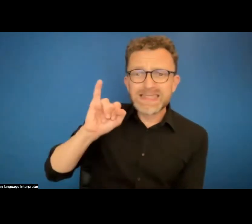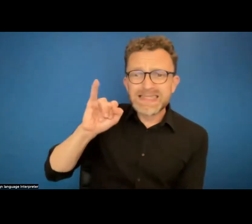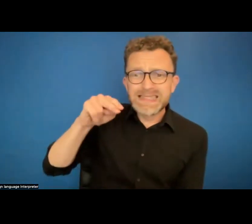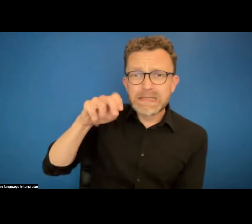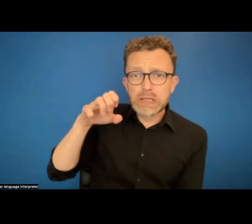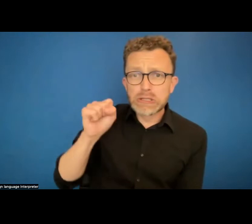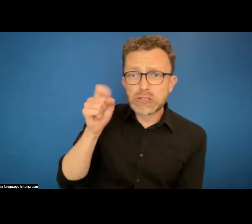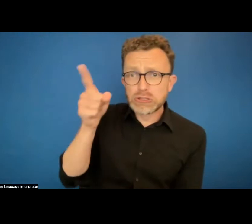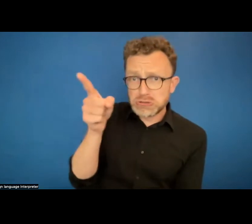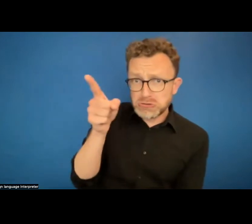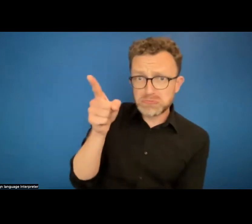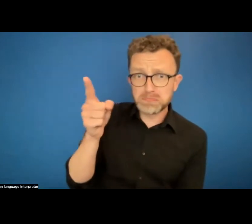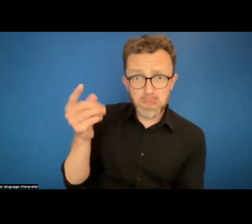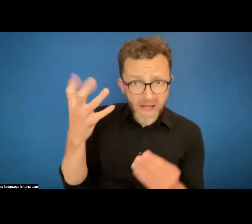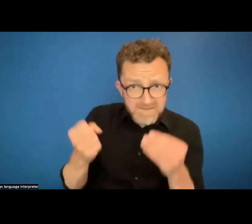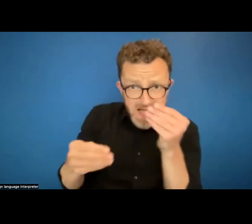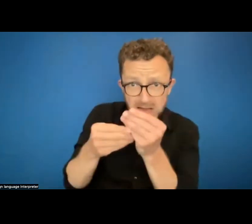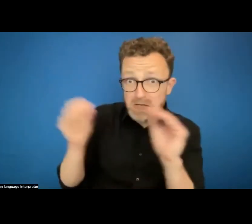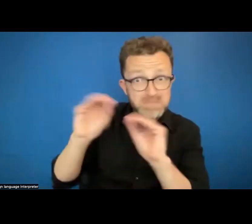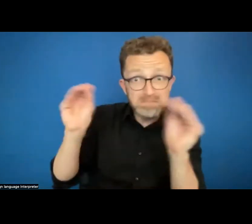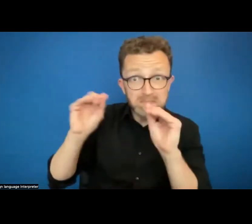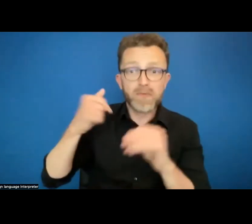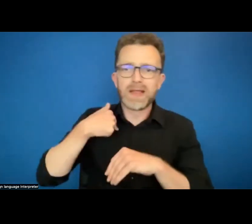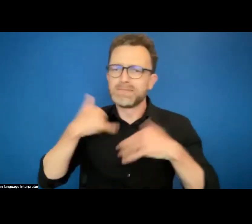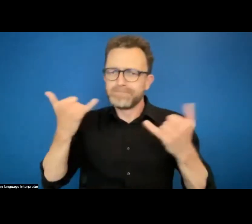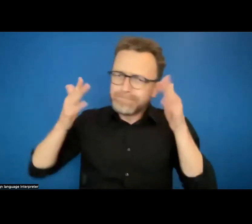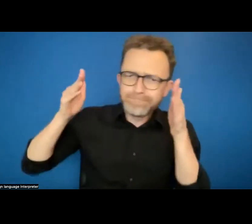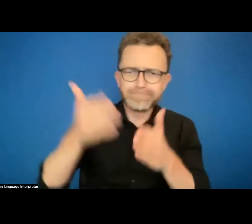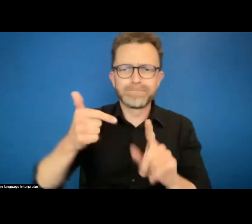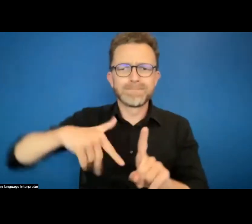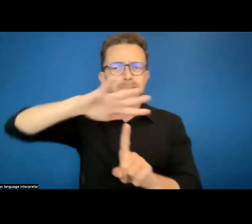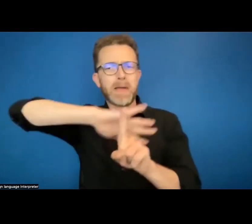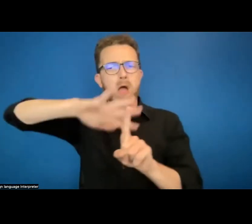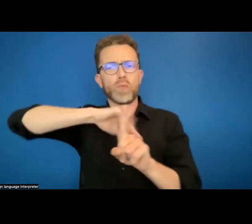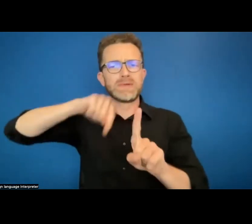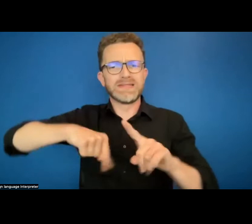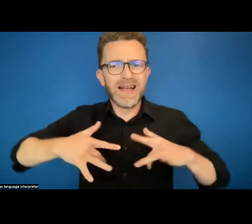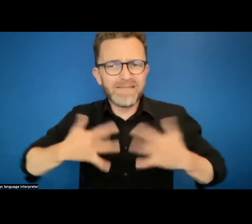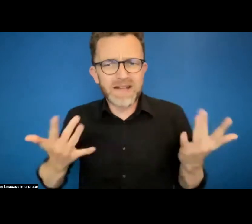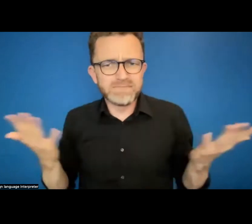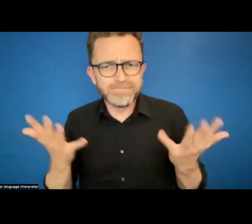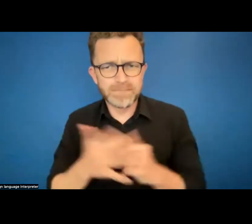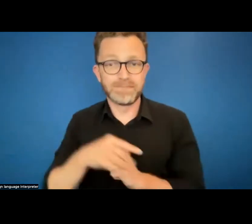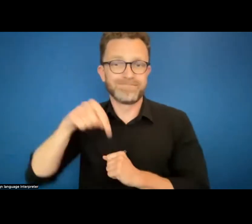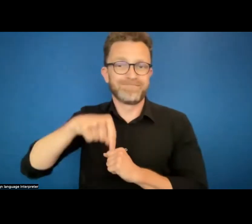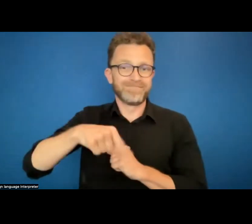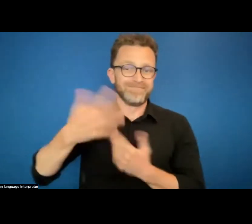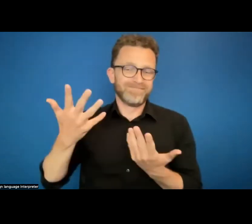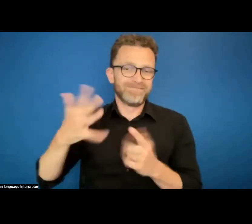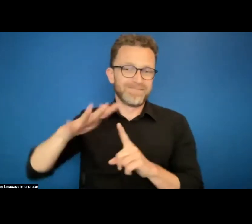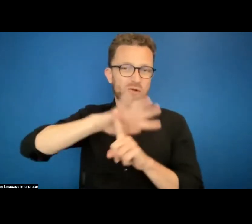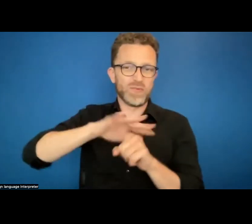investing in institutions in Ukraine after the war is over, which is very worrisome for us. This is all despite